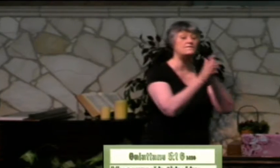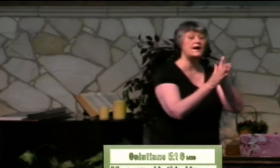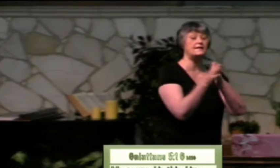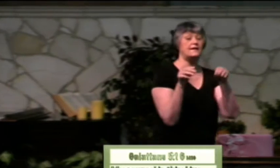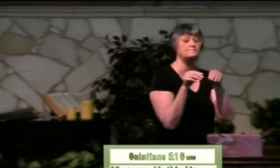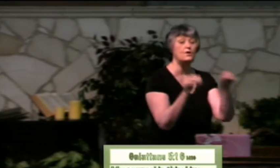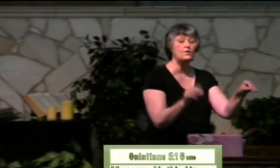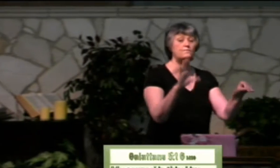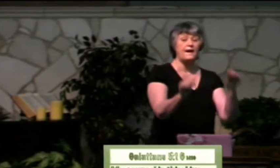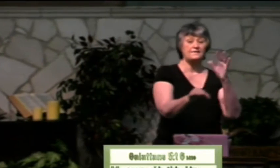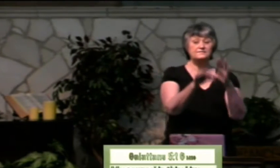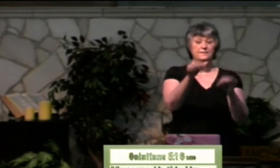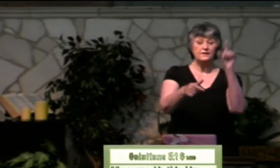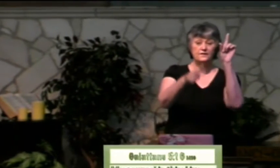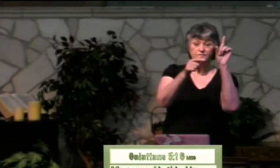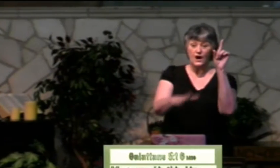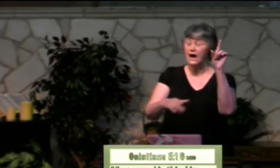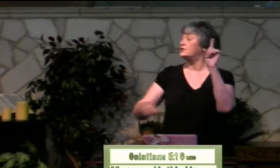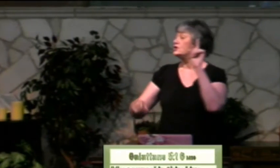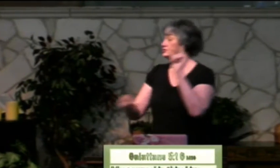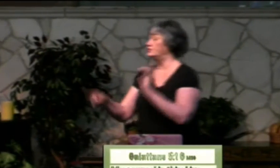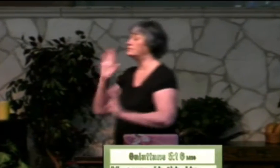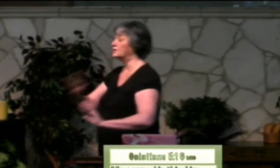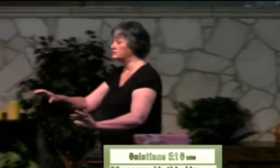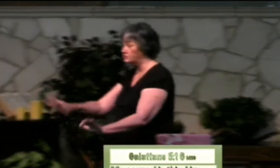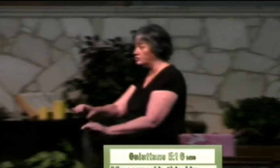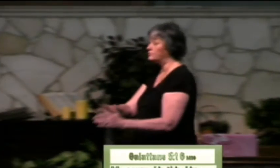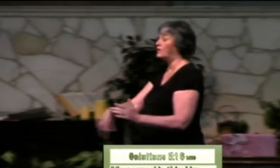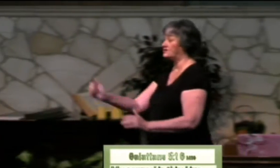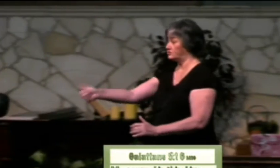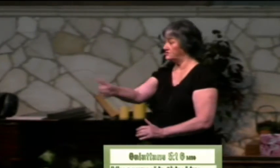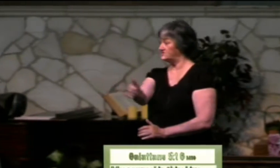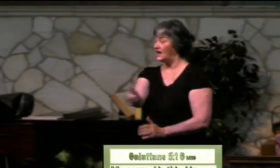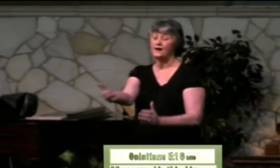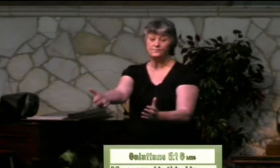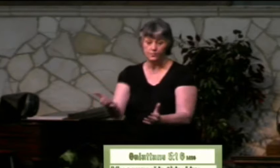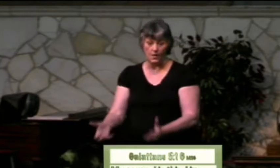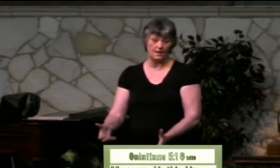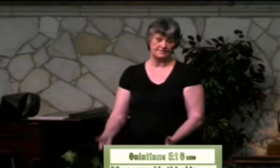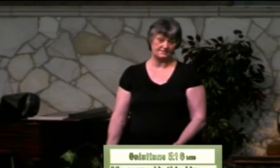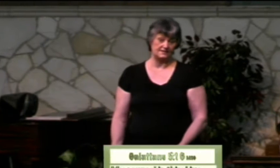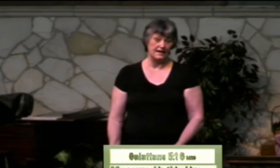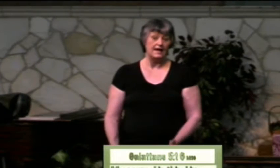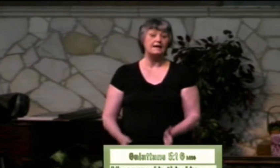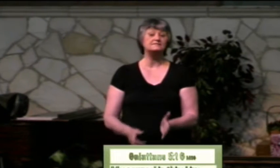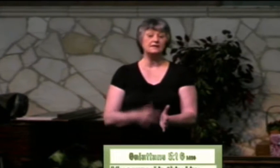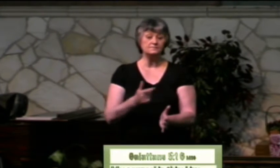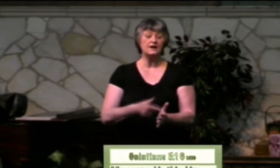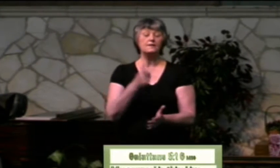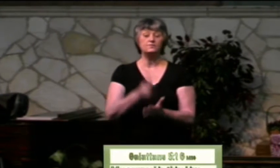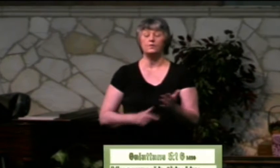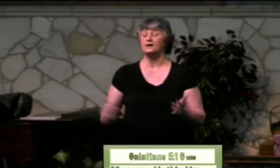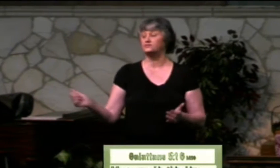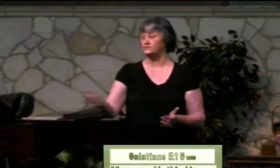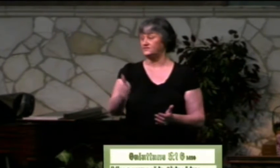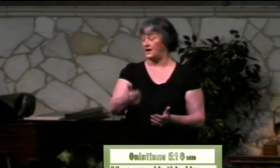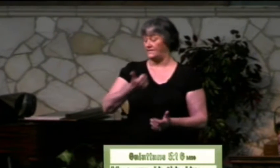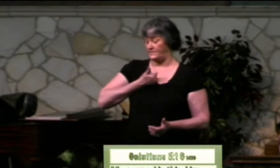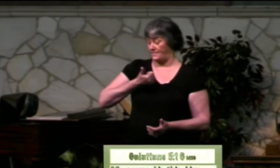motivated and moved by the Spirit of God, you will do what yourself wants. And sometimes what yourself and